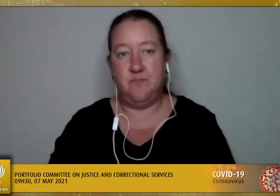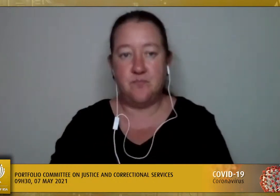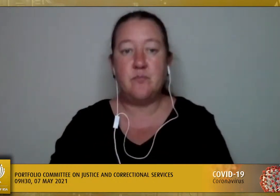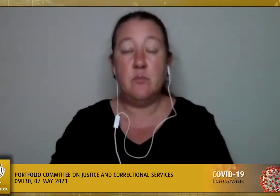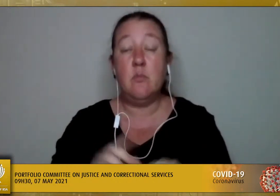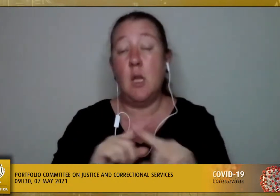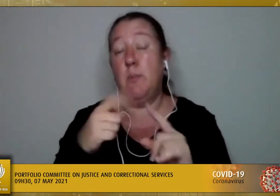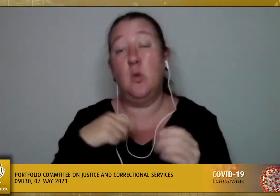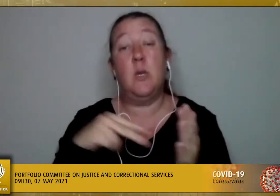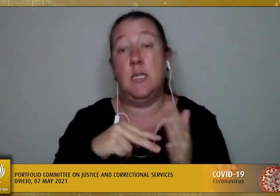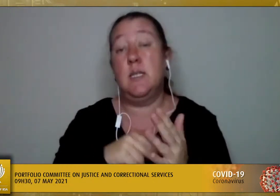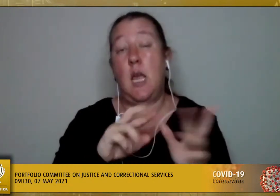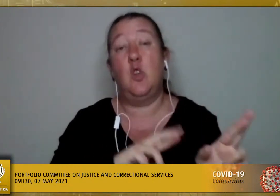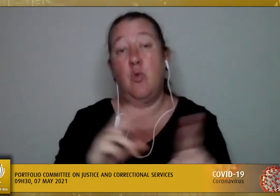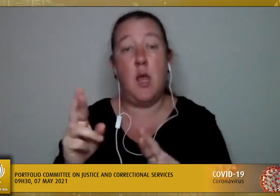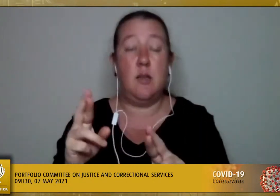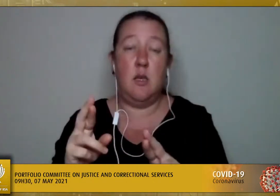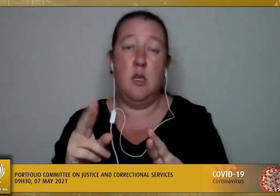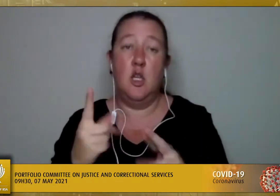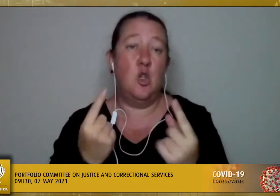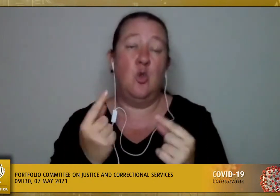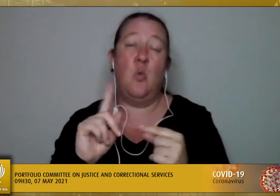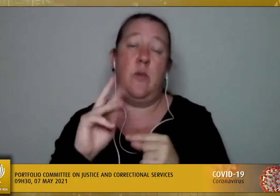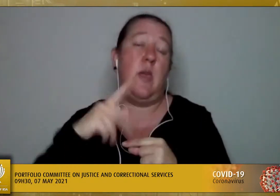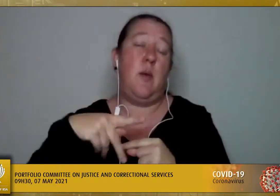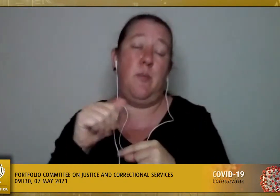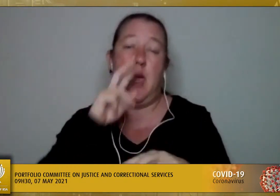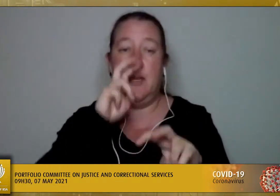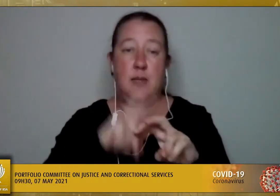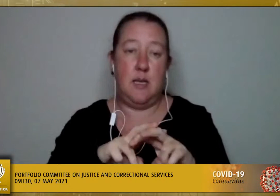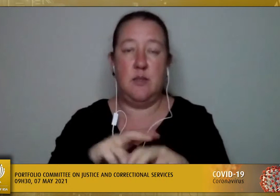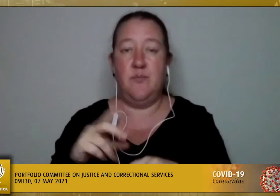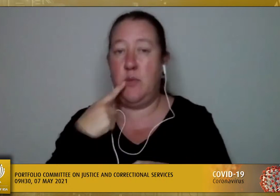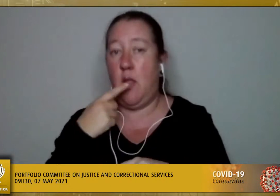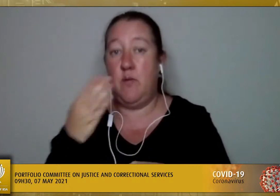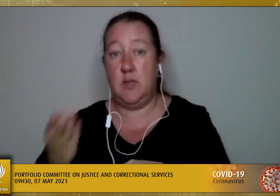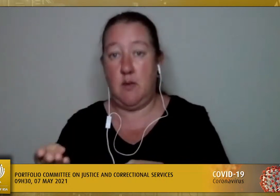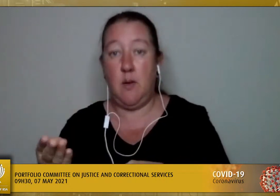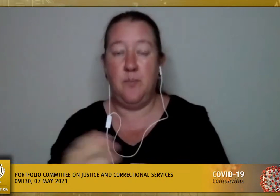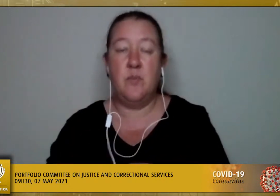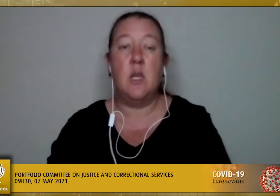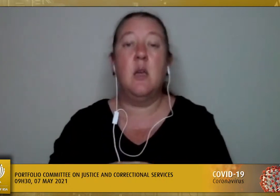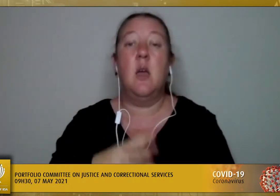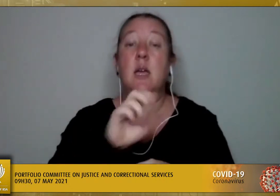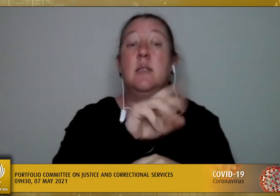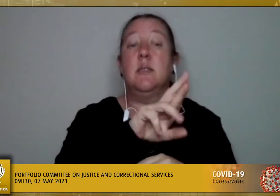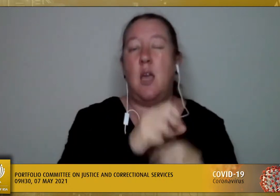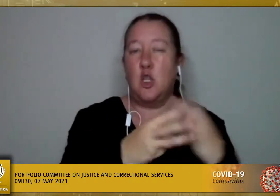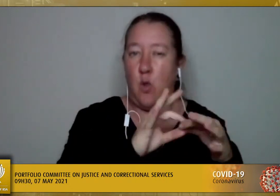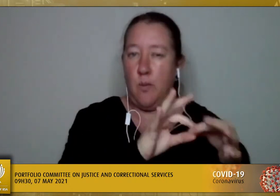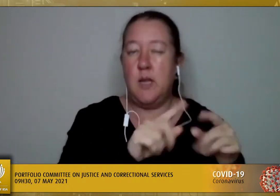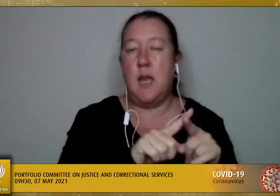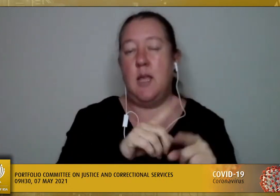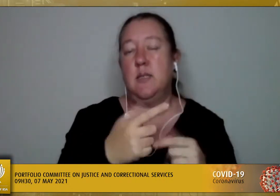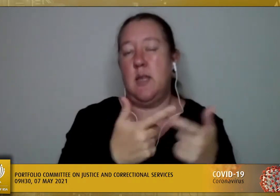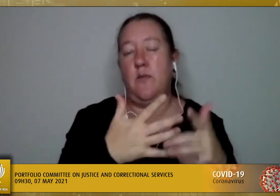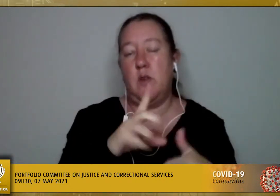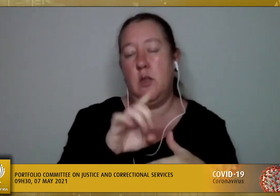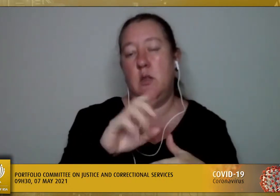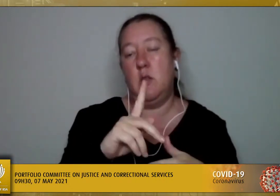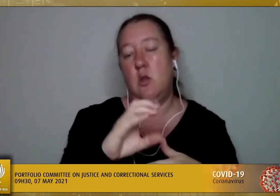um but we stand ready to to to do what the NPA needs on SARS collaboration um yes as Advocate de Cox said